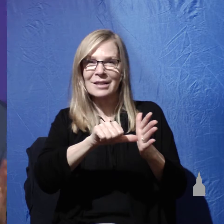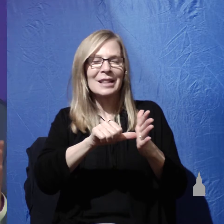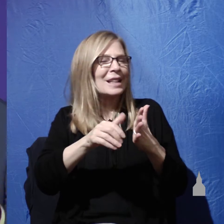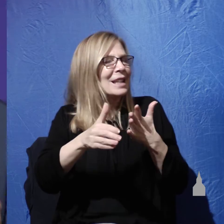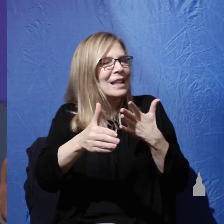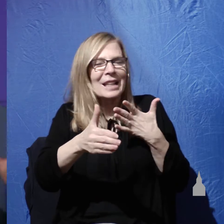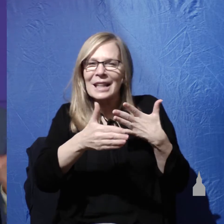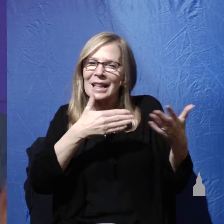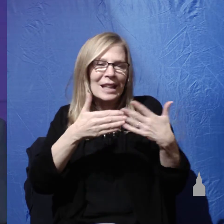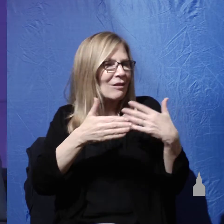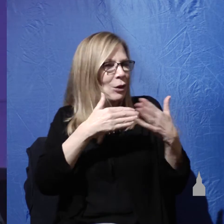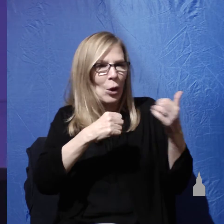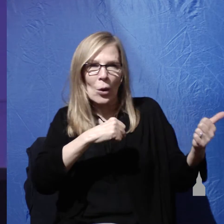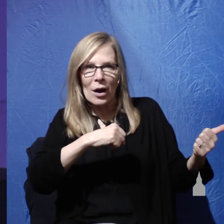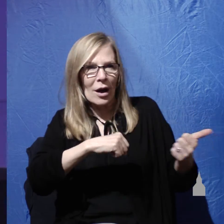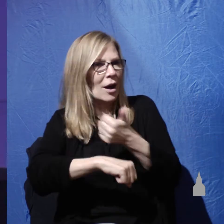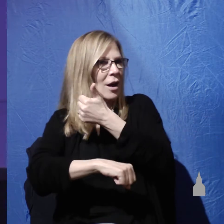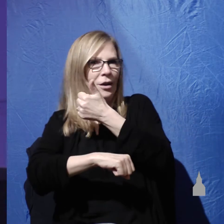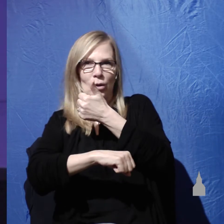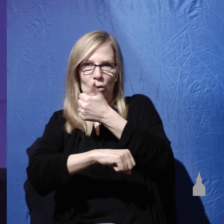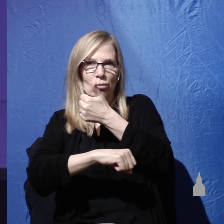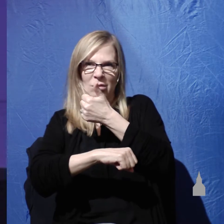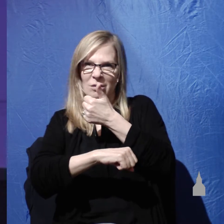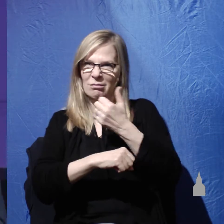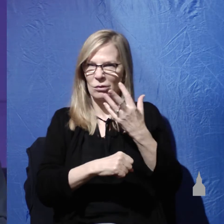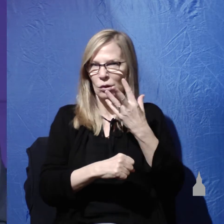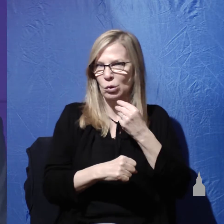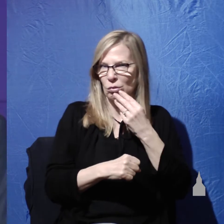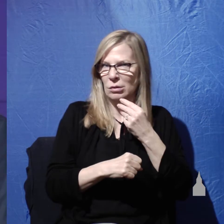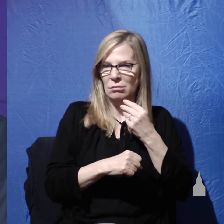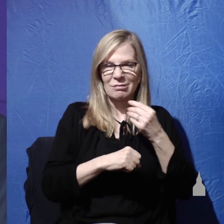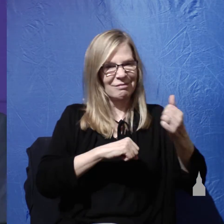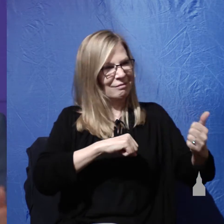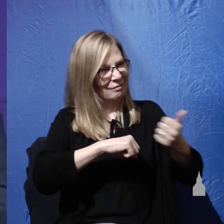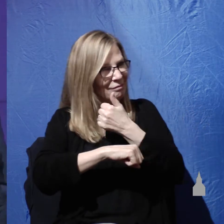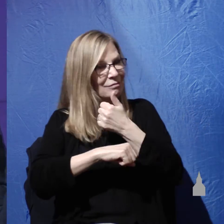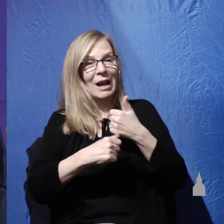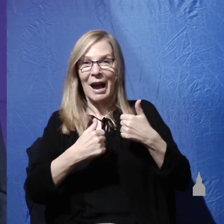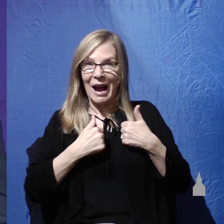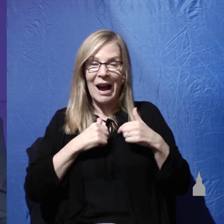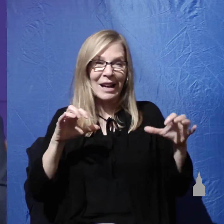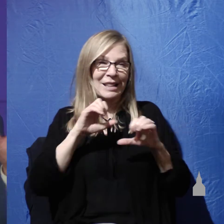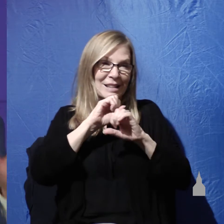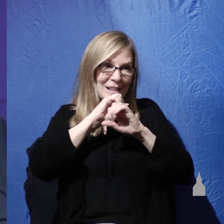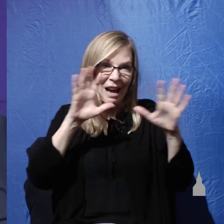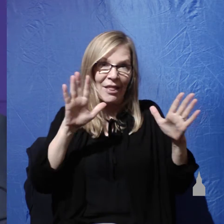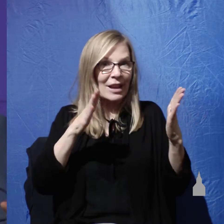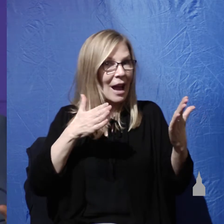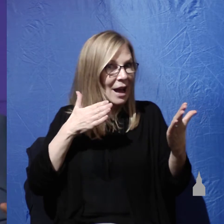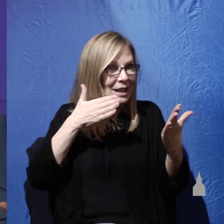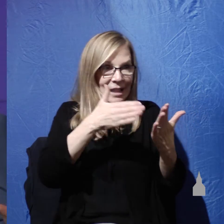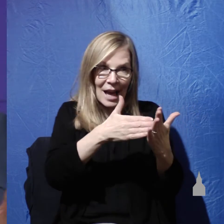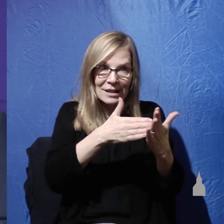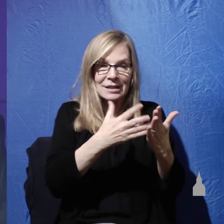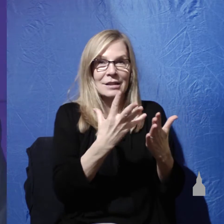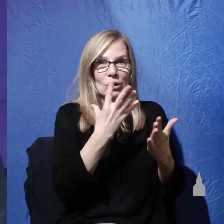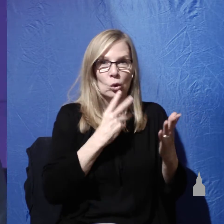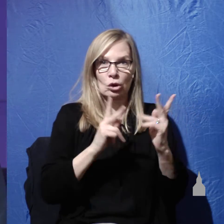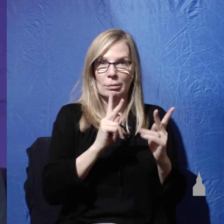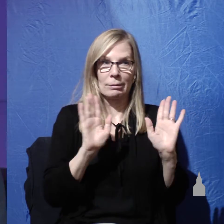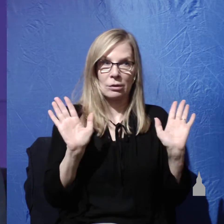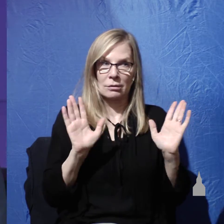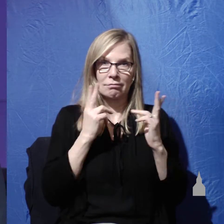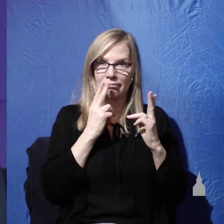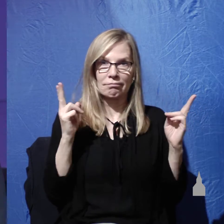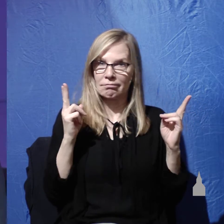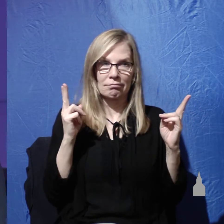the accusation against him by the Jews of Jerusalem, he had done nothing against the Jewish